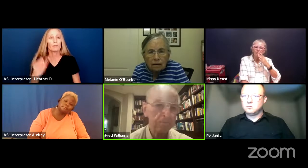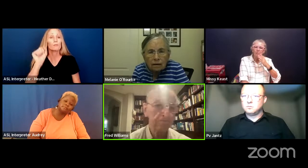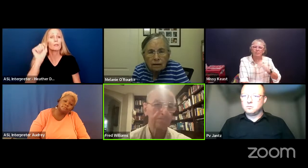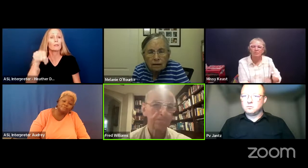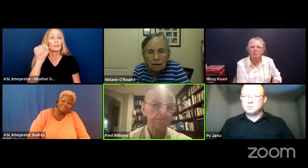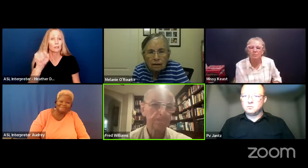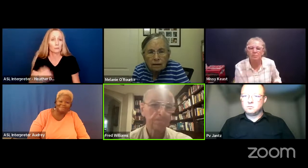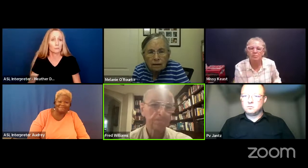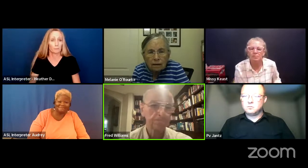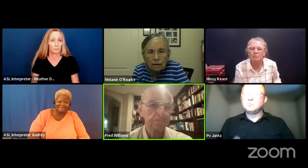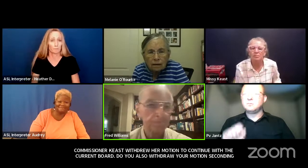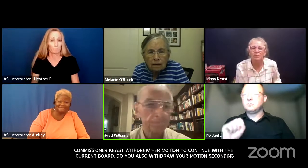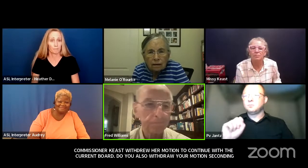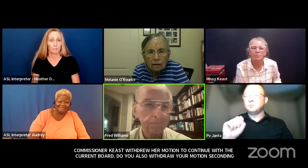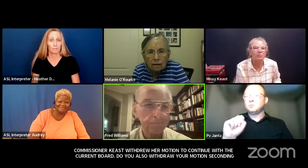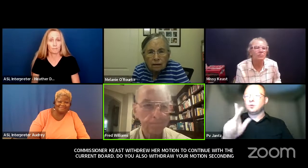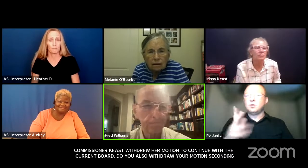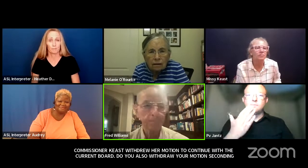Yes.